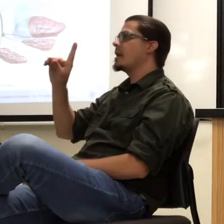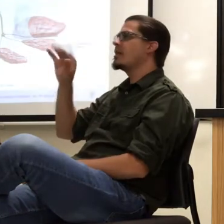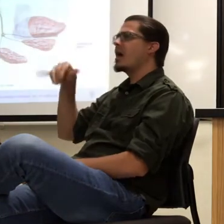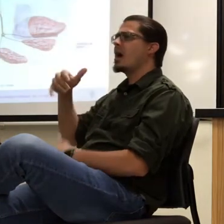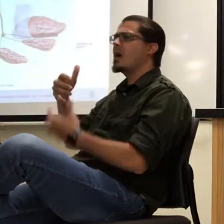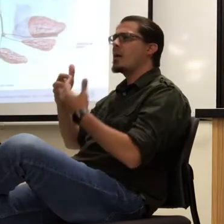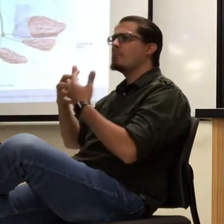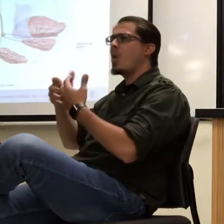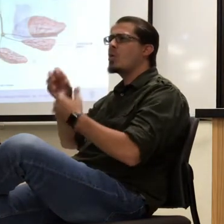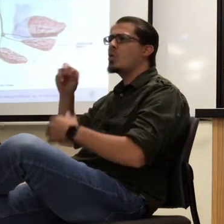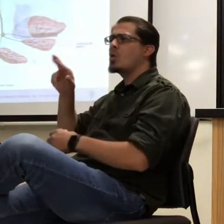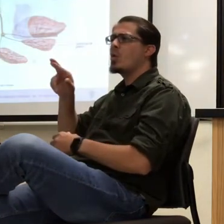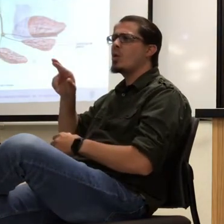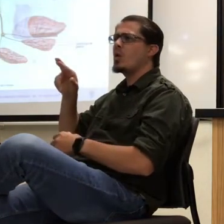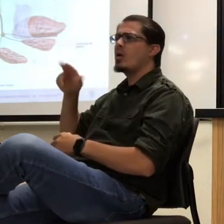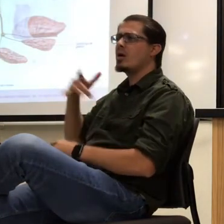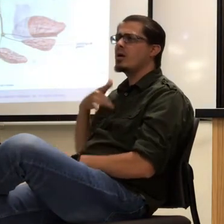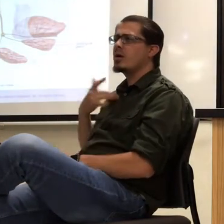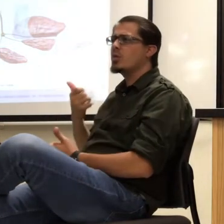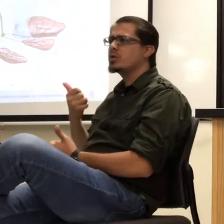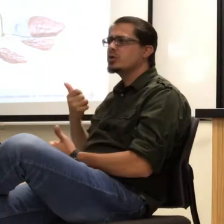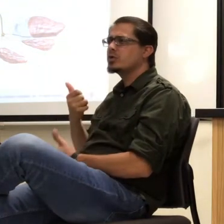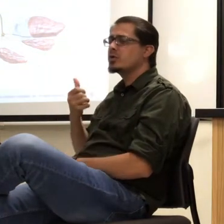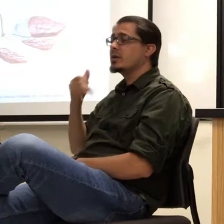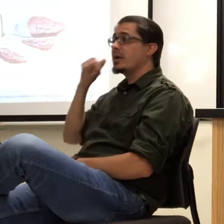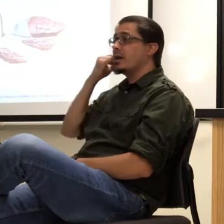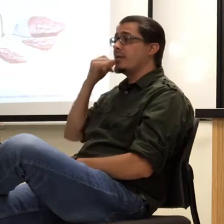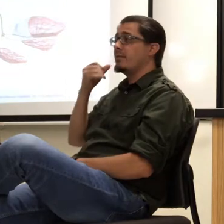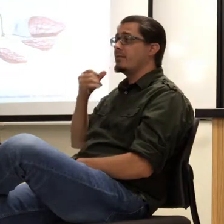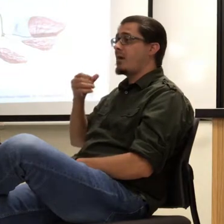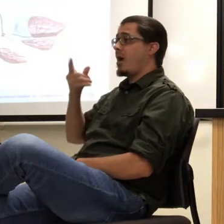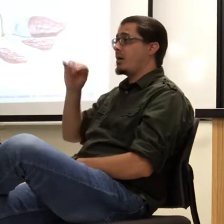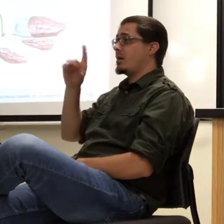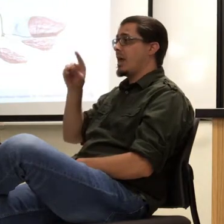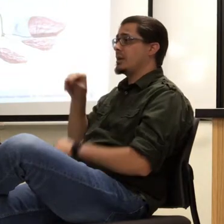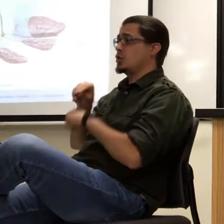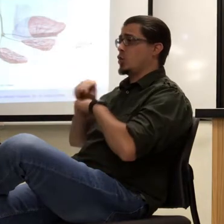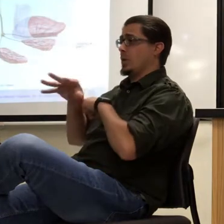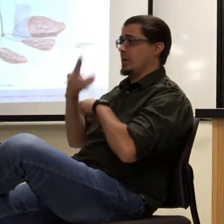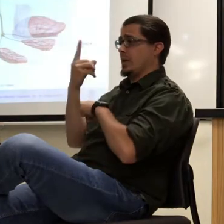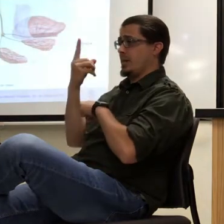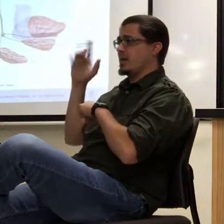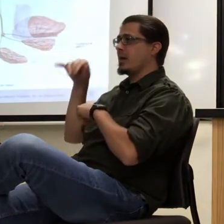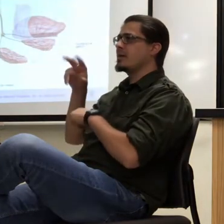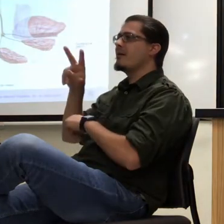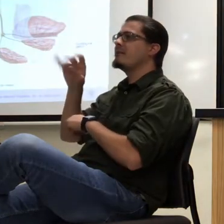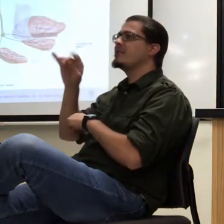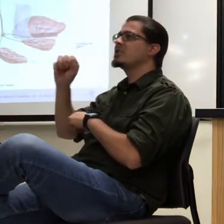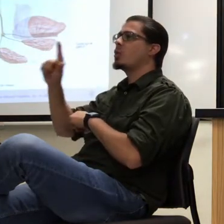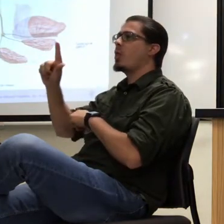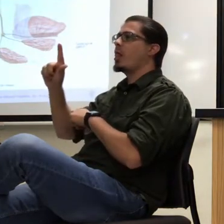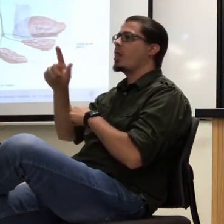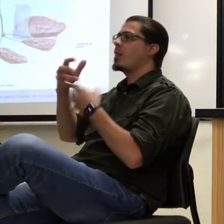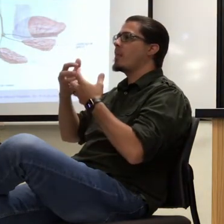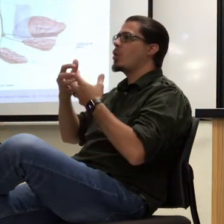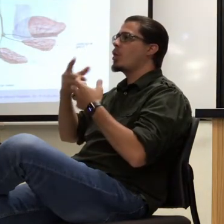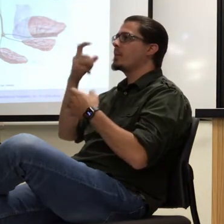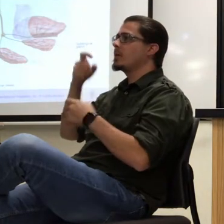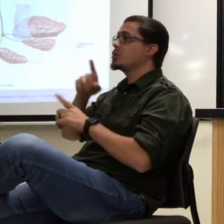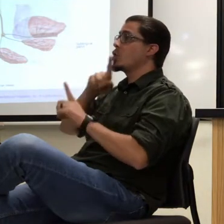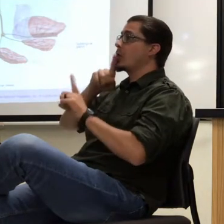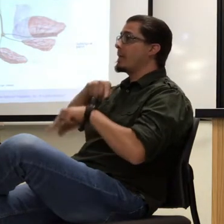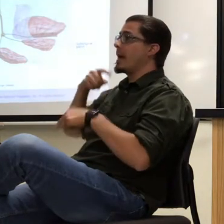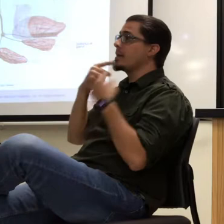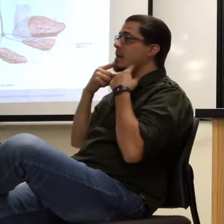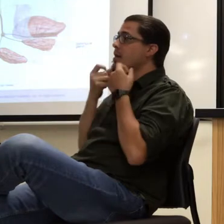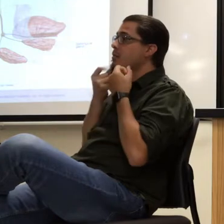When you salivate. When a gland secretes something, that's considered visceral motor. Because you're commanding the